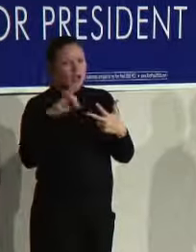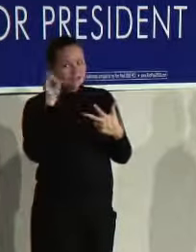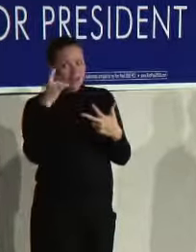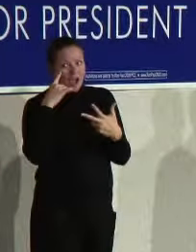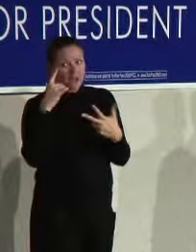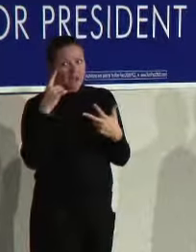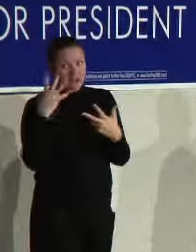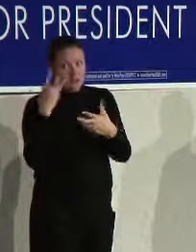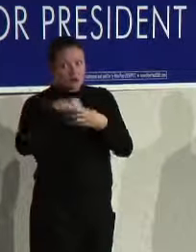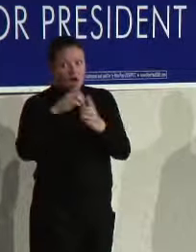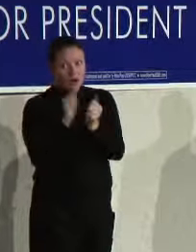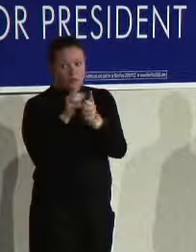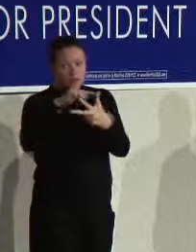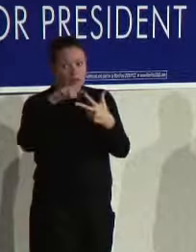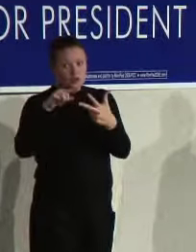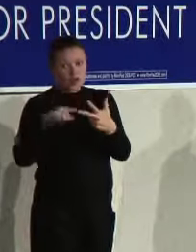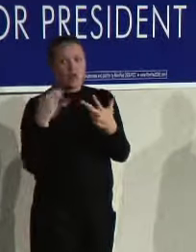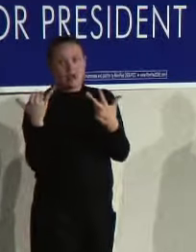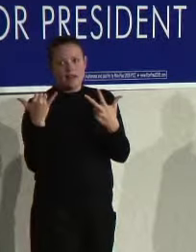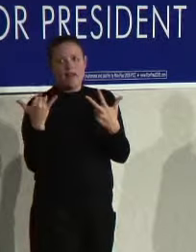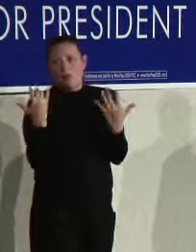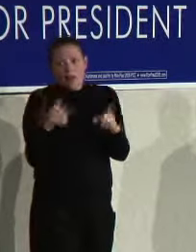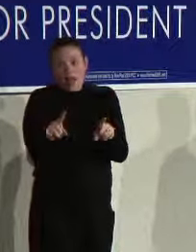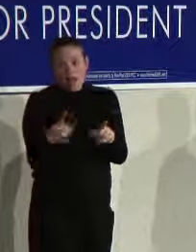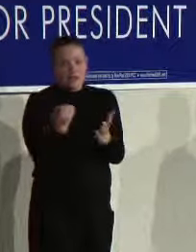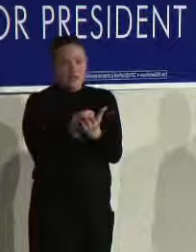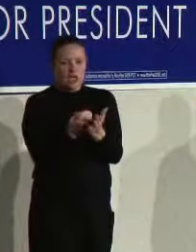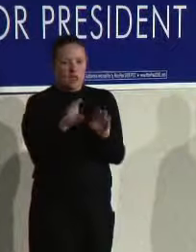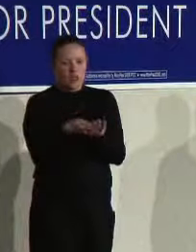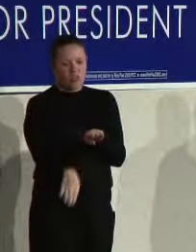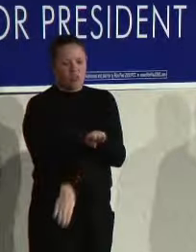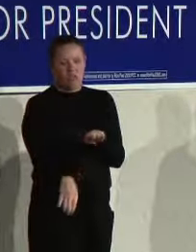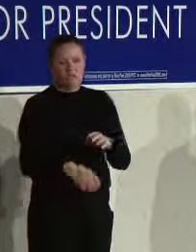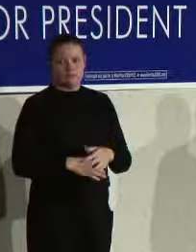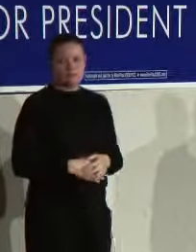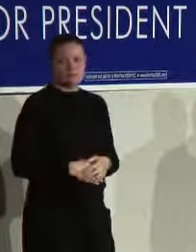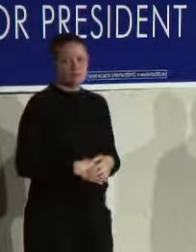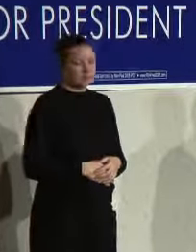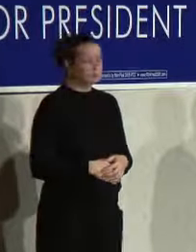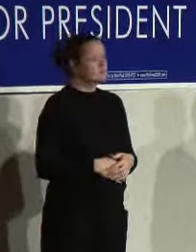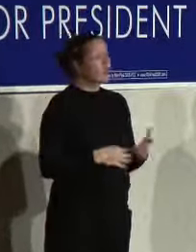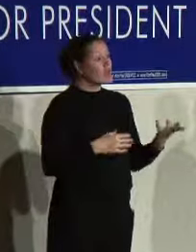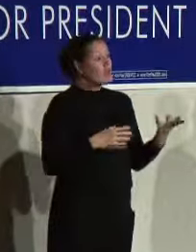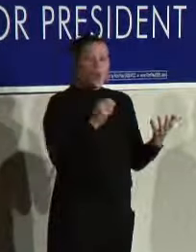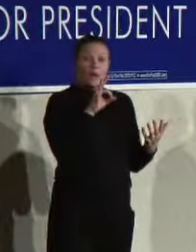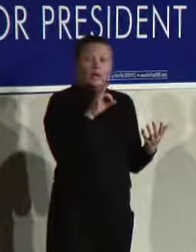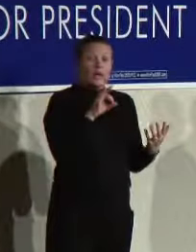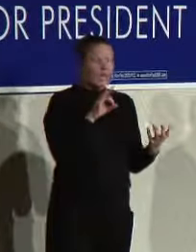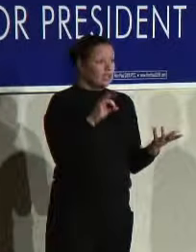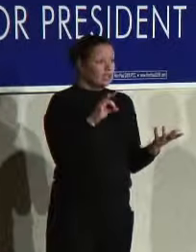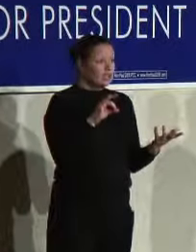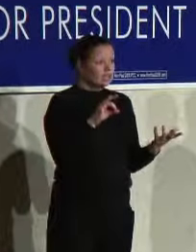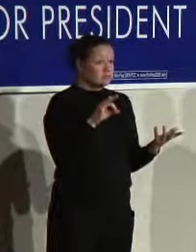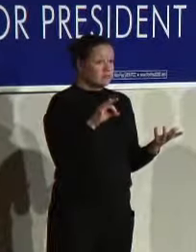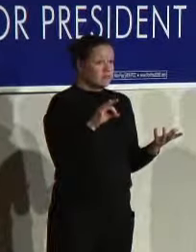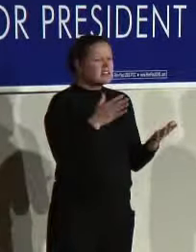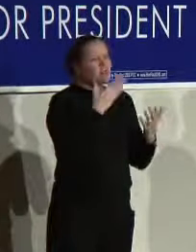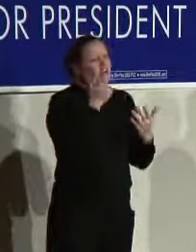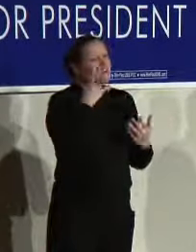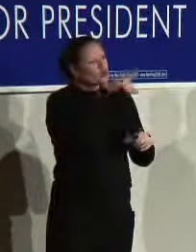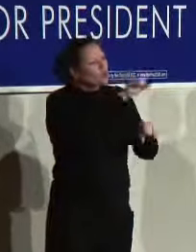free market would help you tremendously. Costs would be down, and there'd be much more greater incentive for you to work and get your money.